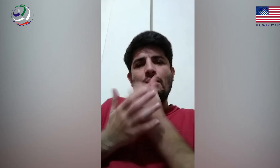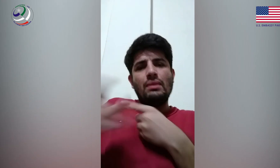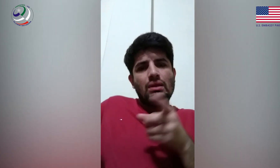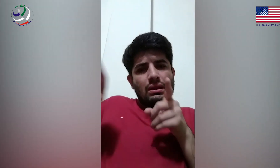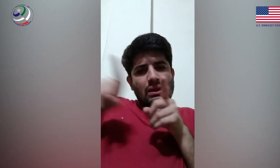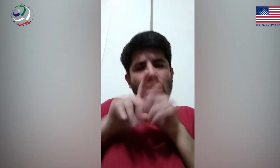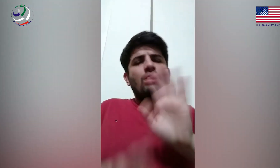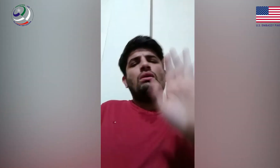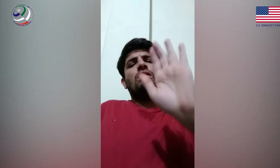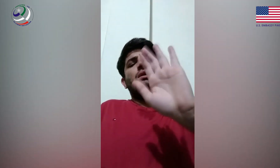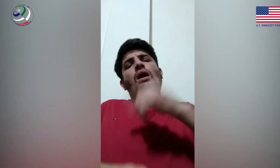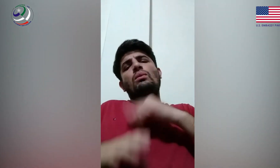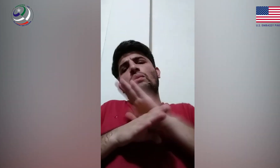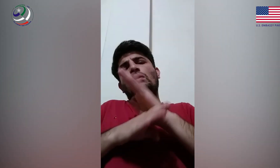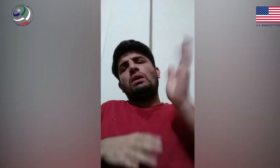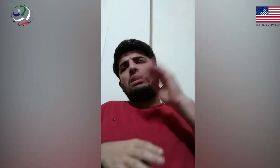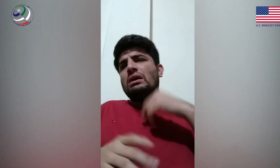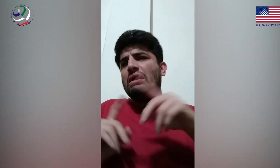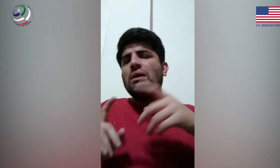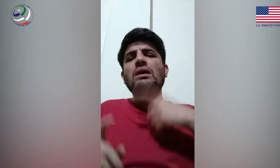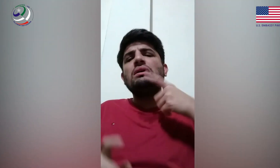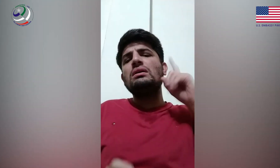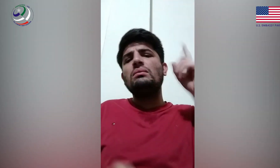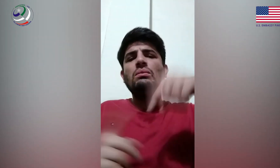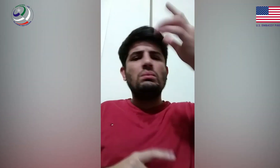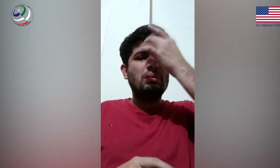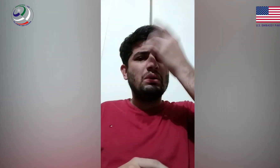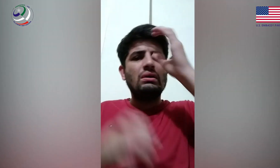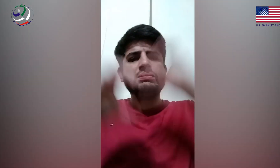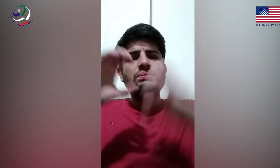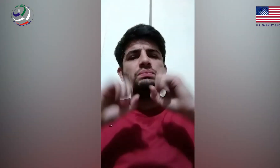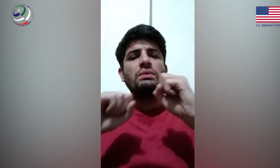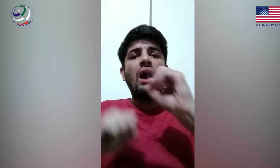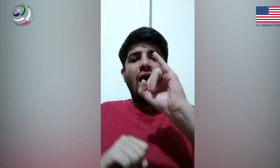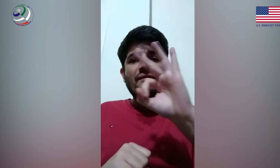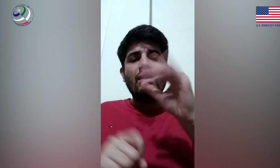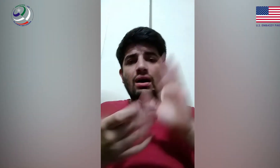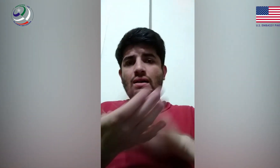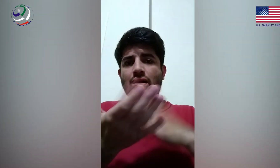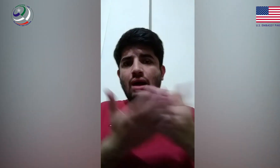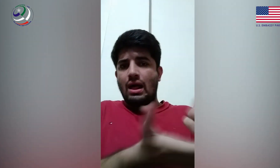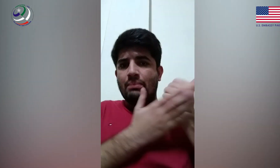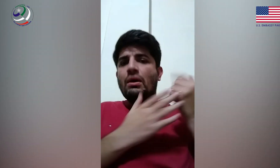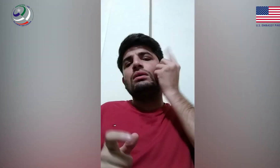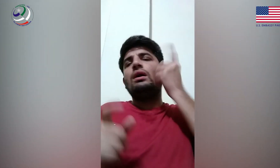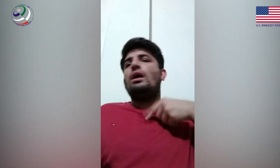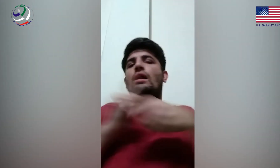busy. So this is the biggest problem, communication. If there are interpreters available, then it would be very